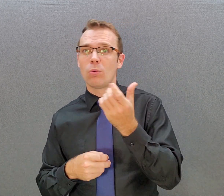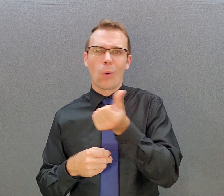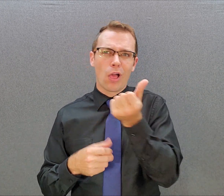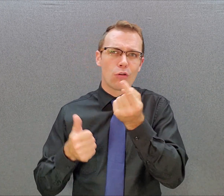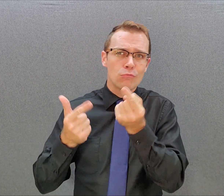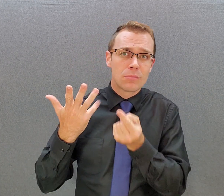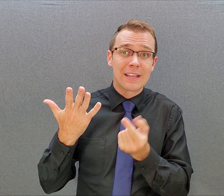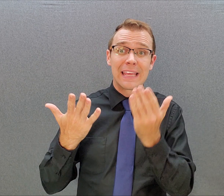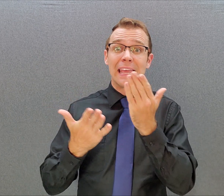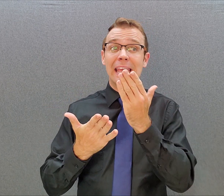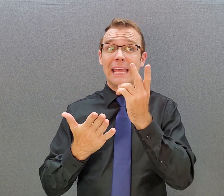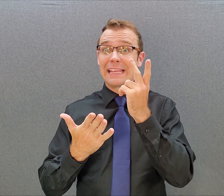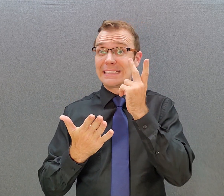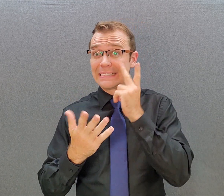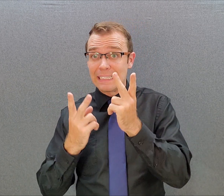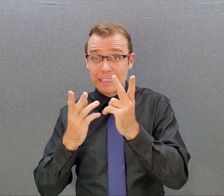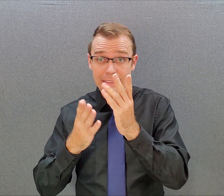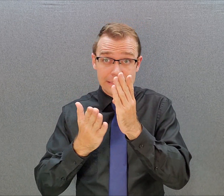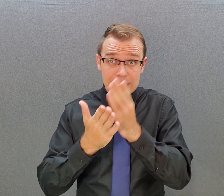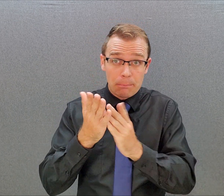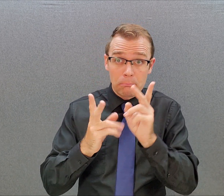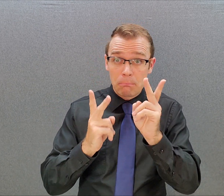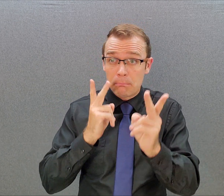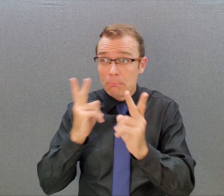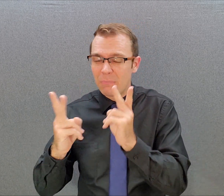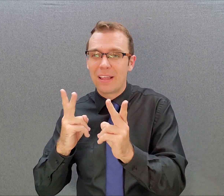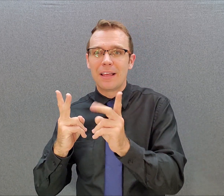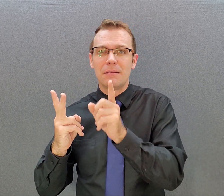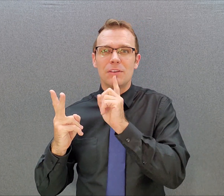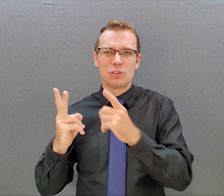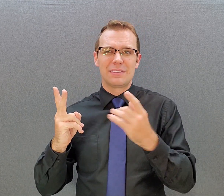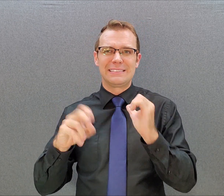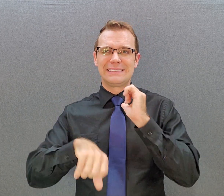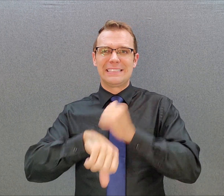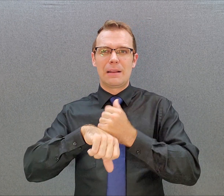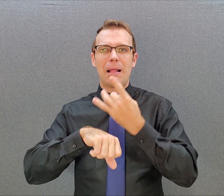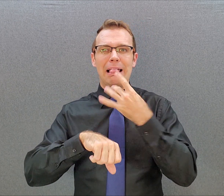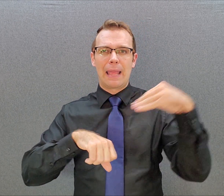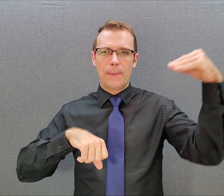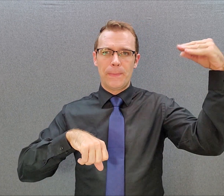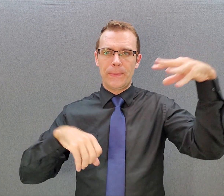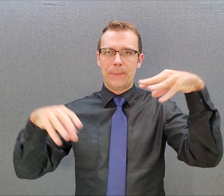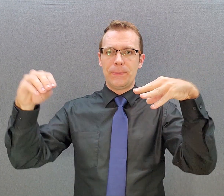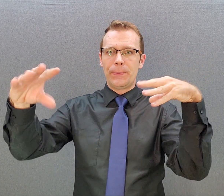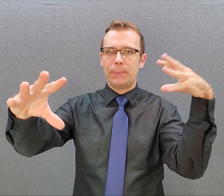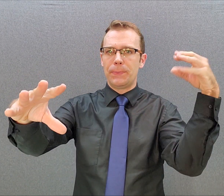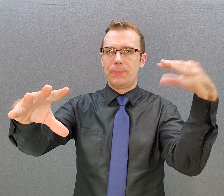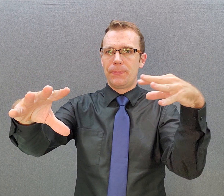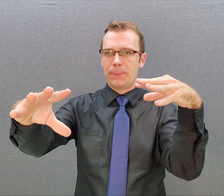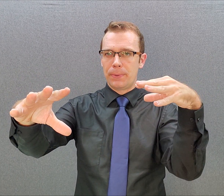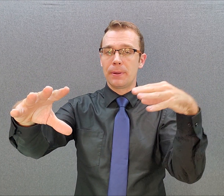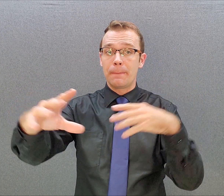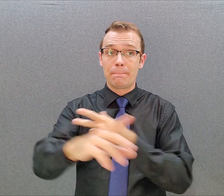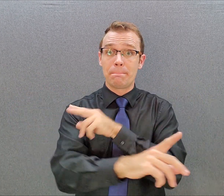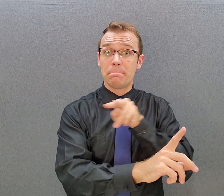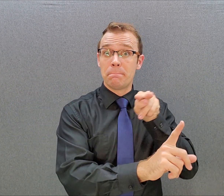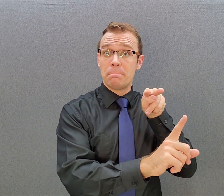some vision, place security lights in each room to light paths of travel. These lights plug